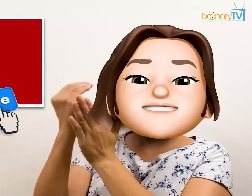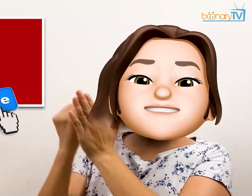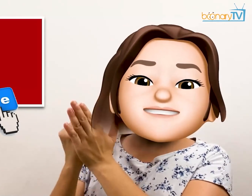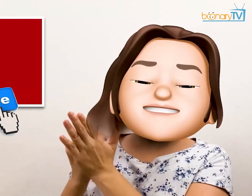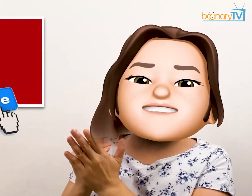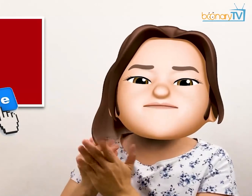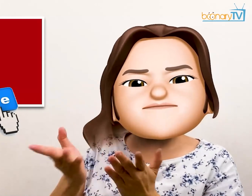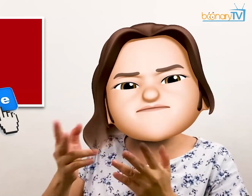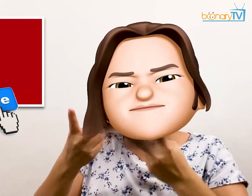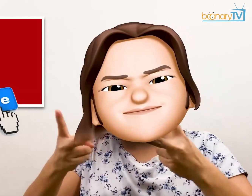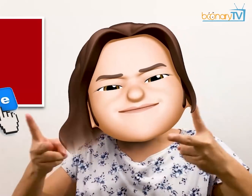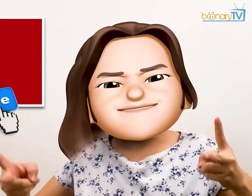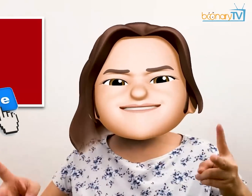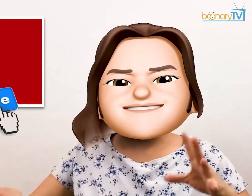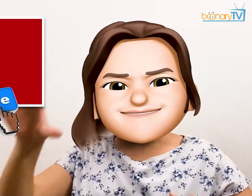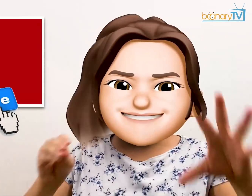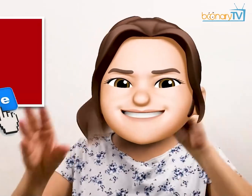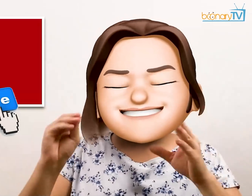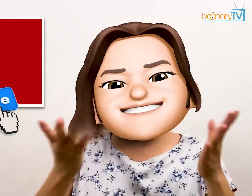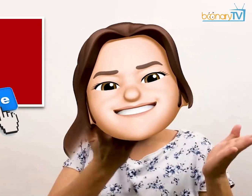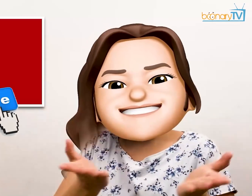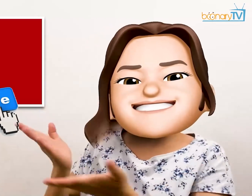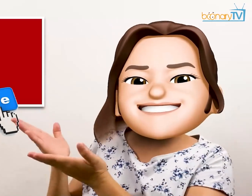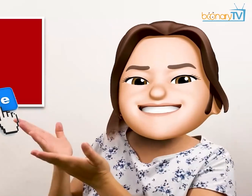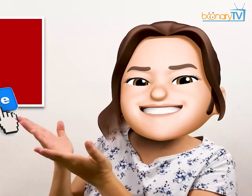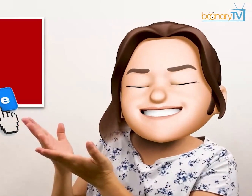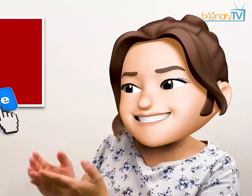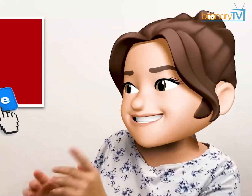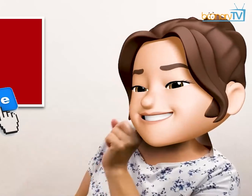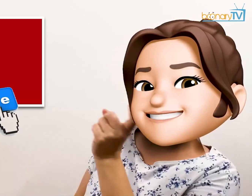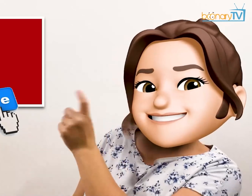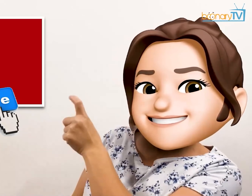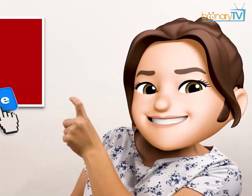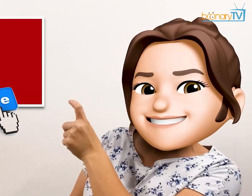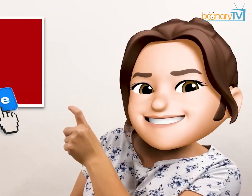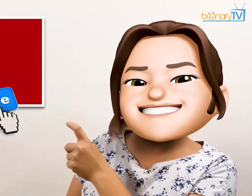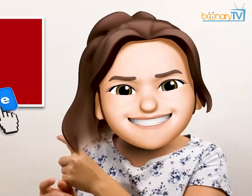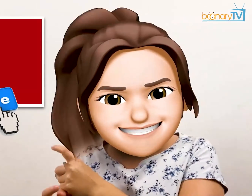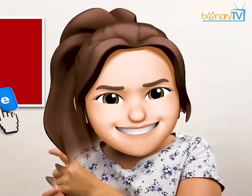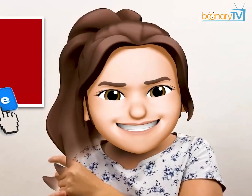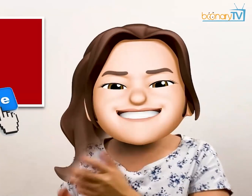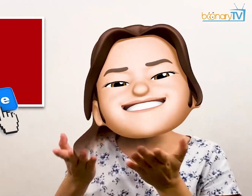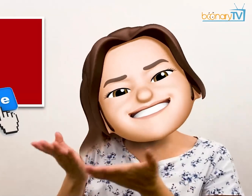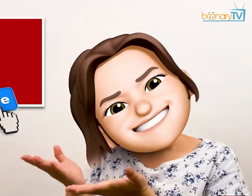spot. to,000 feet. spot.